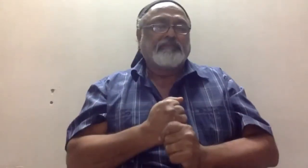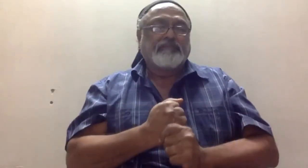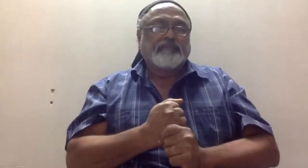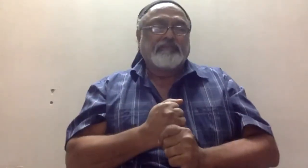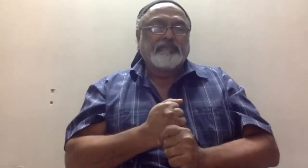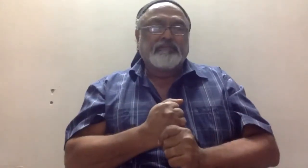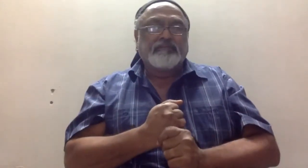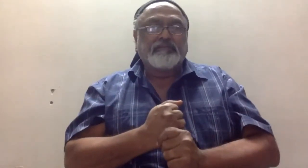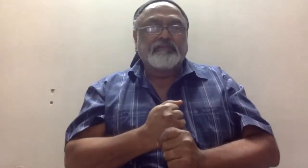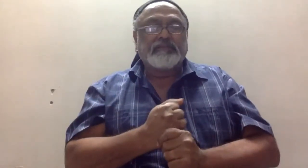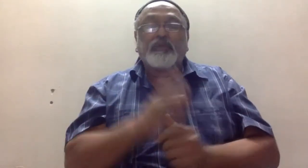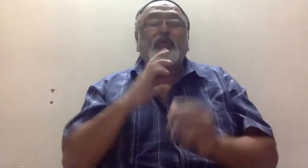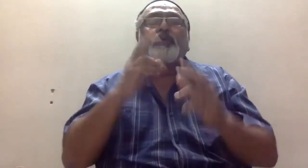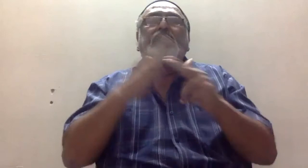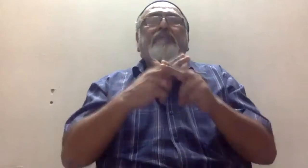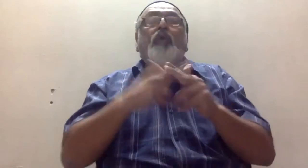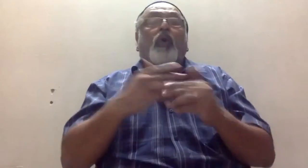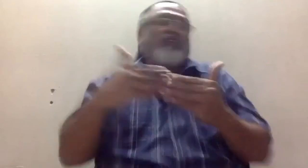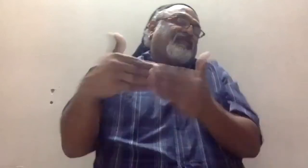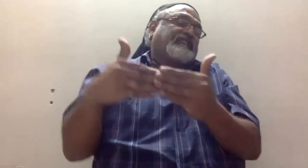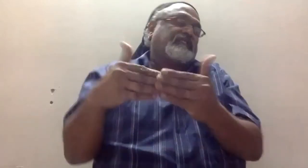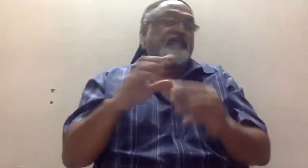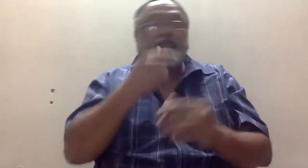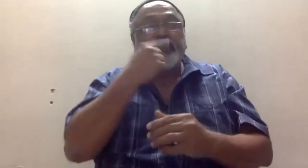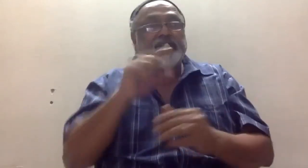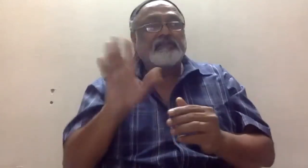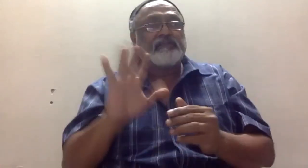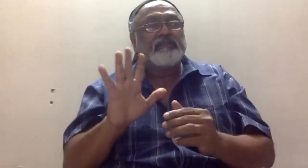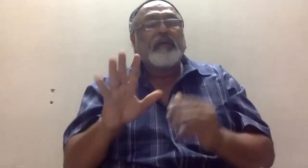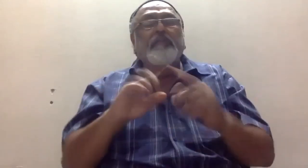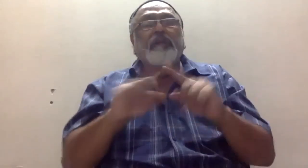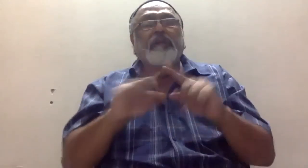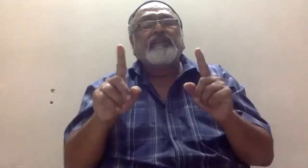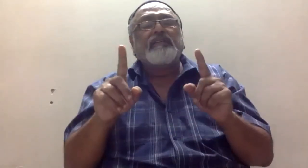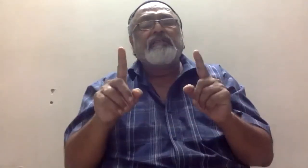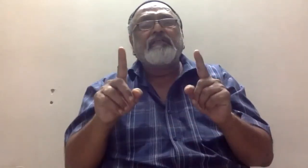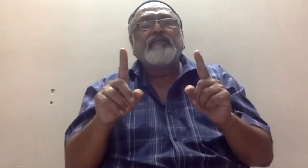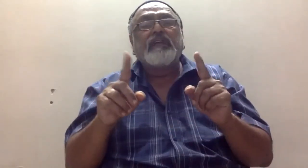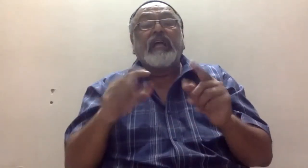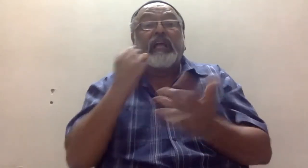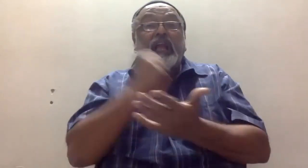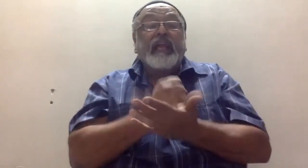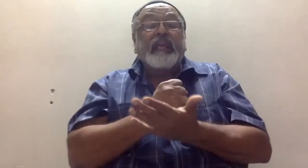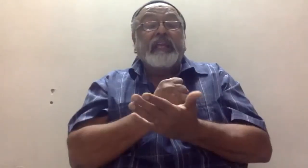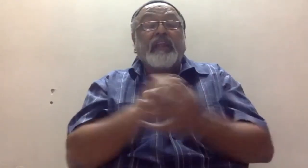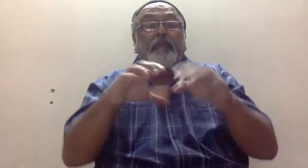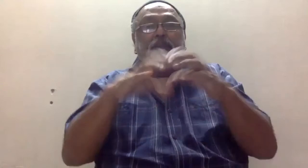them offensive, but then, we are talking of a right-based language or a language